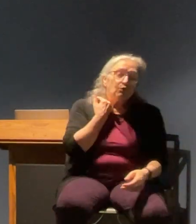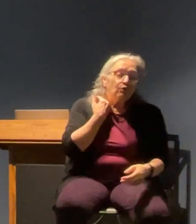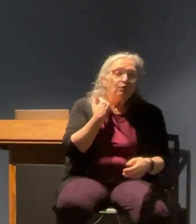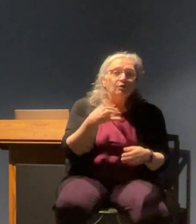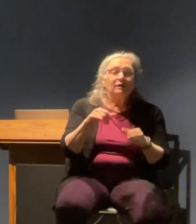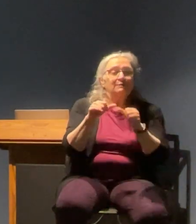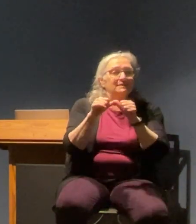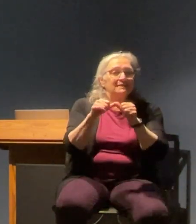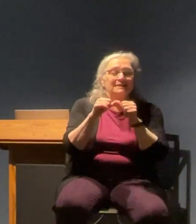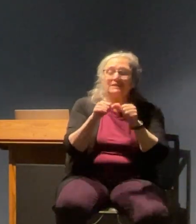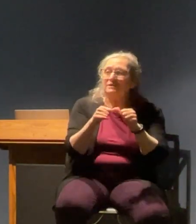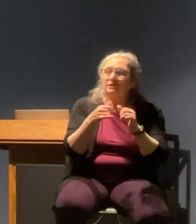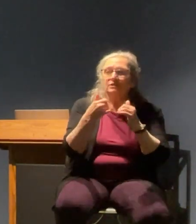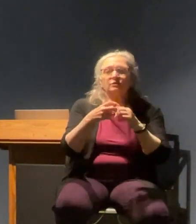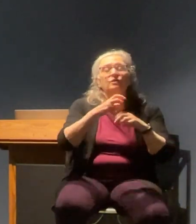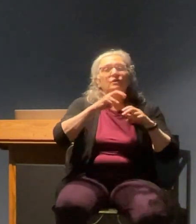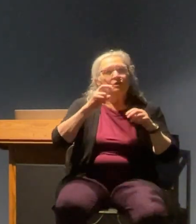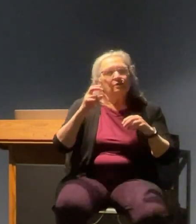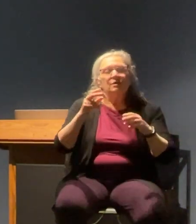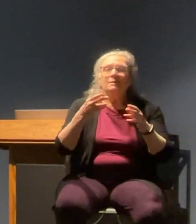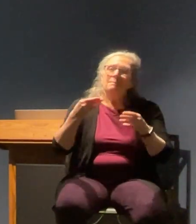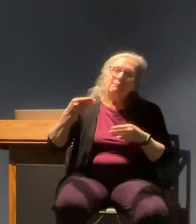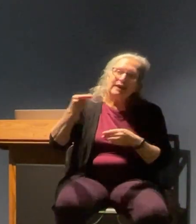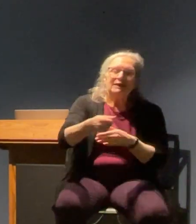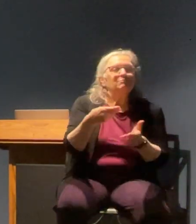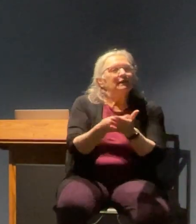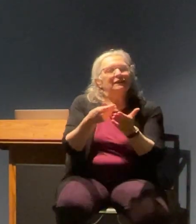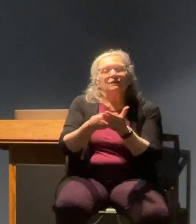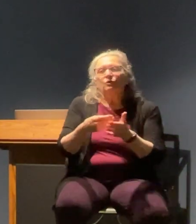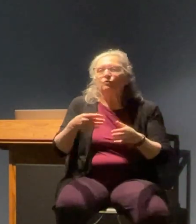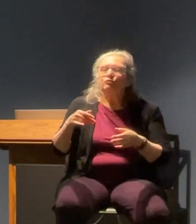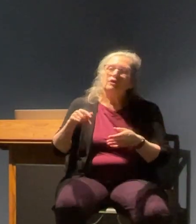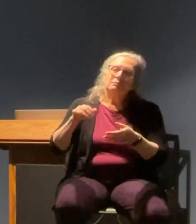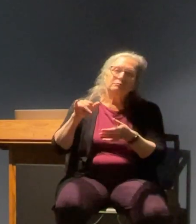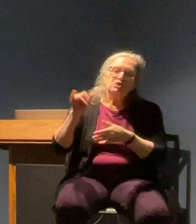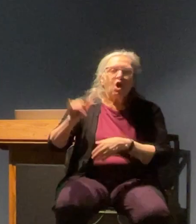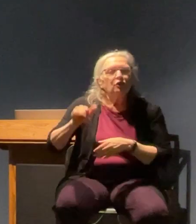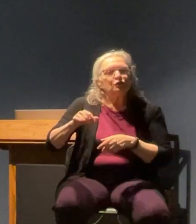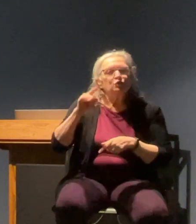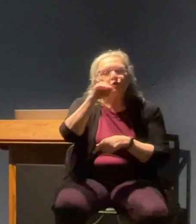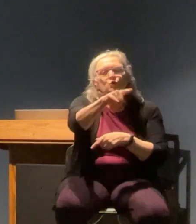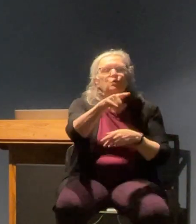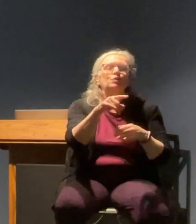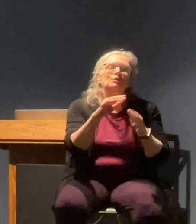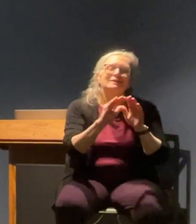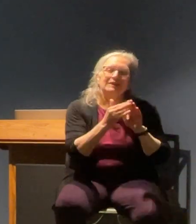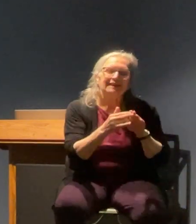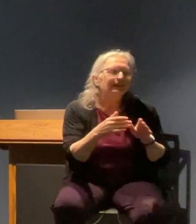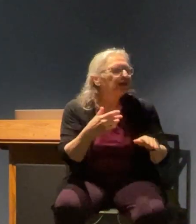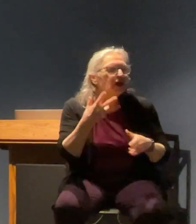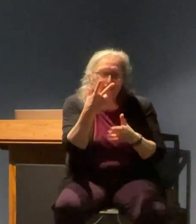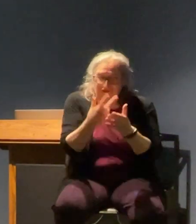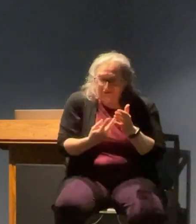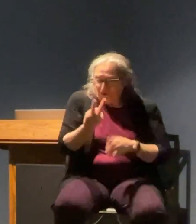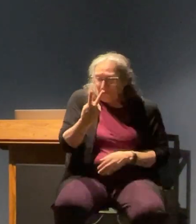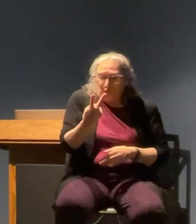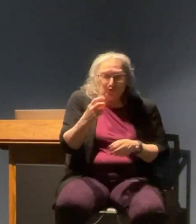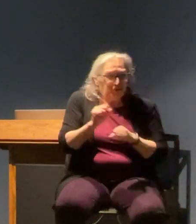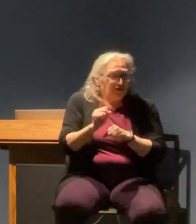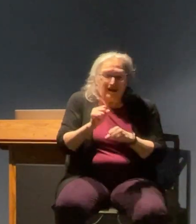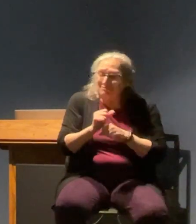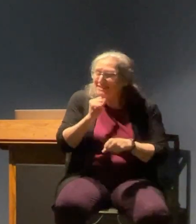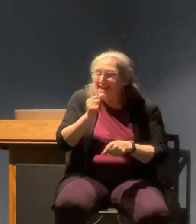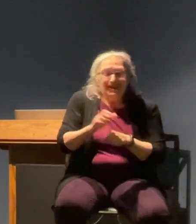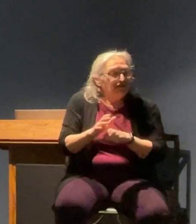for transportation from Yonkers to the city. Both jobs I had were not, giving me enough income. And I had my first mental